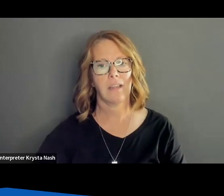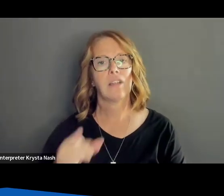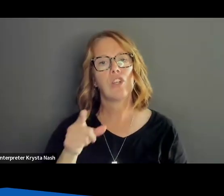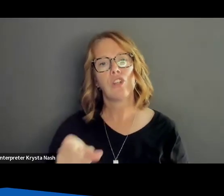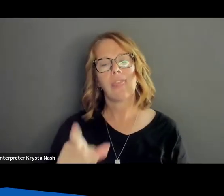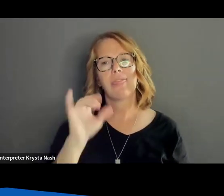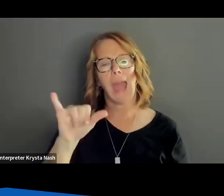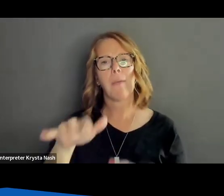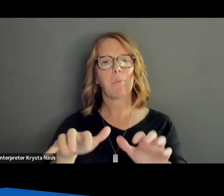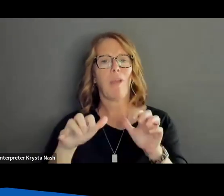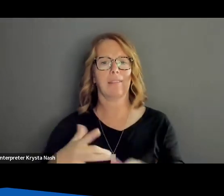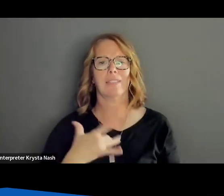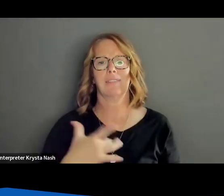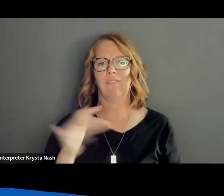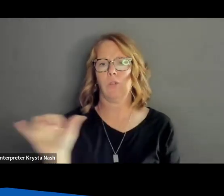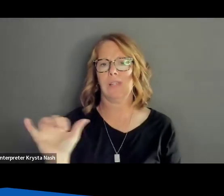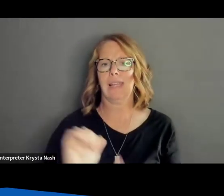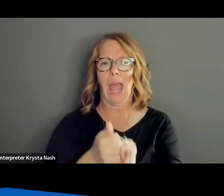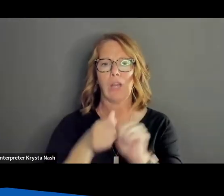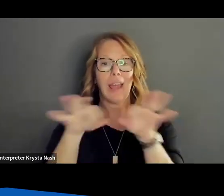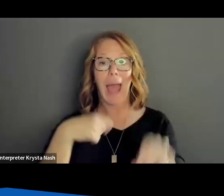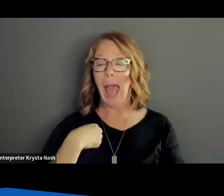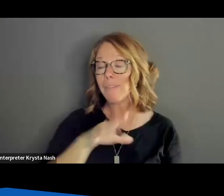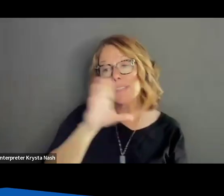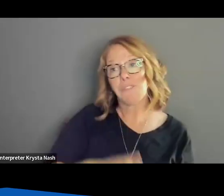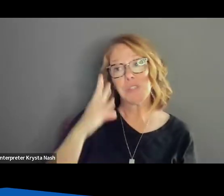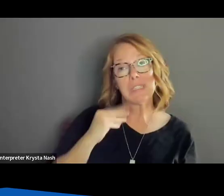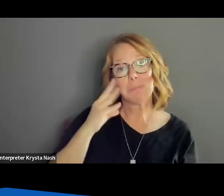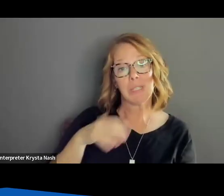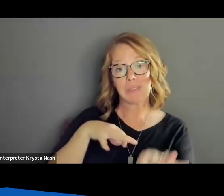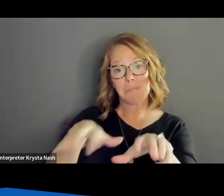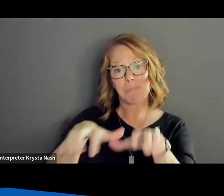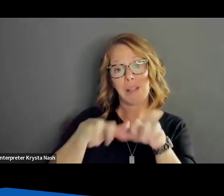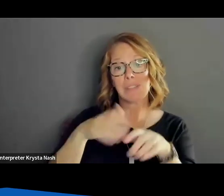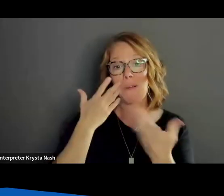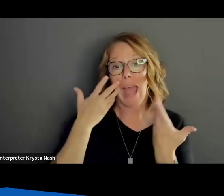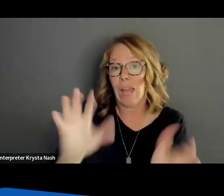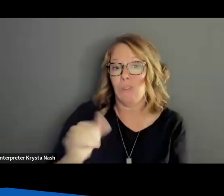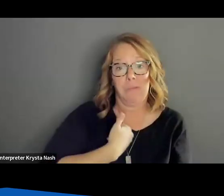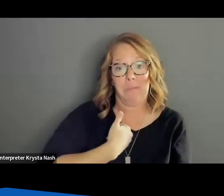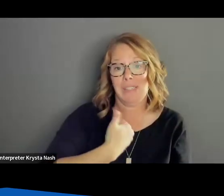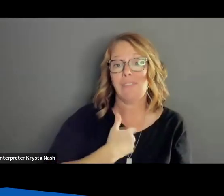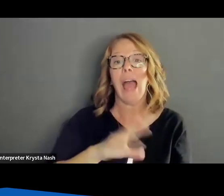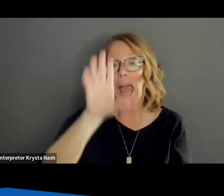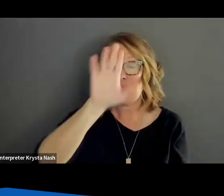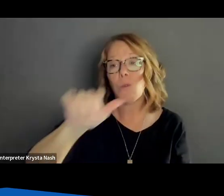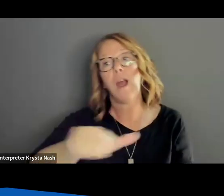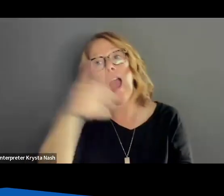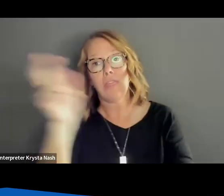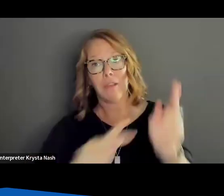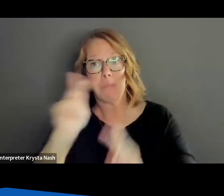really hard because I have never been paralyzed, so I don't really know myself. I know what people have told